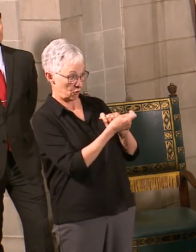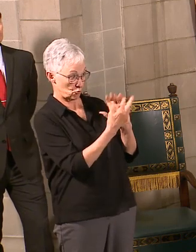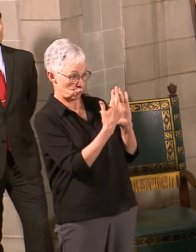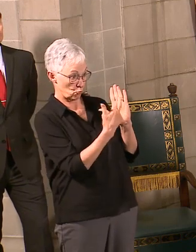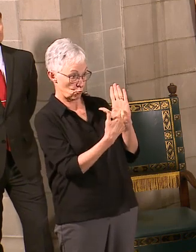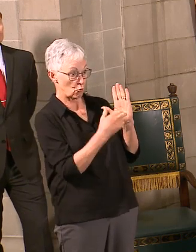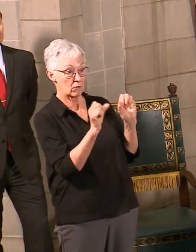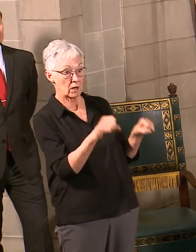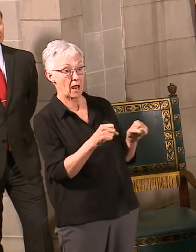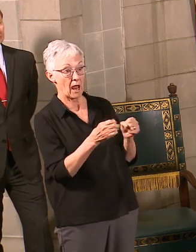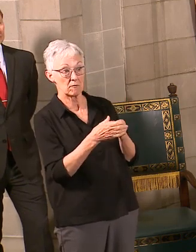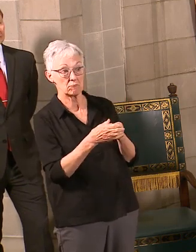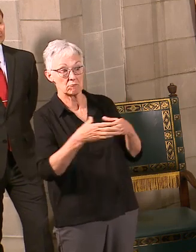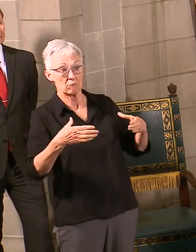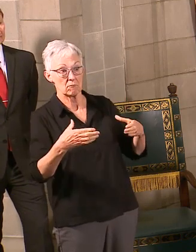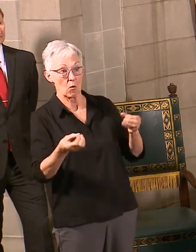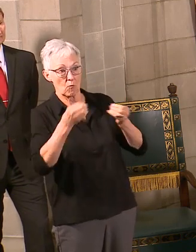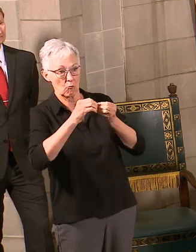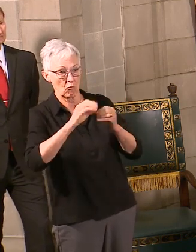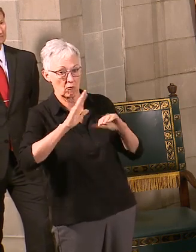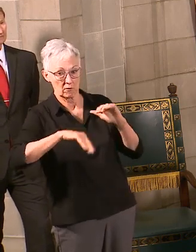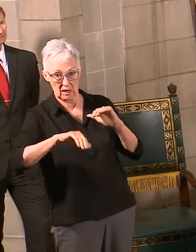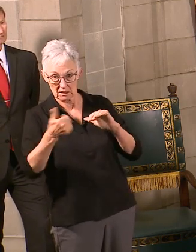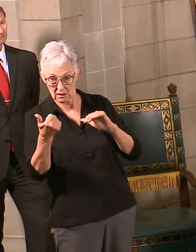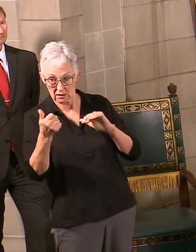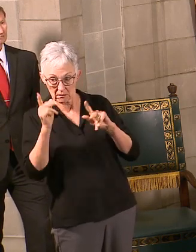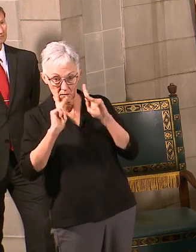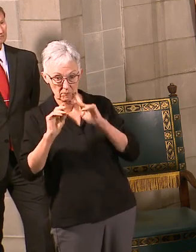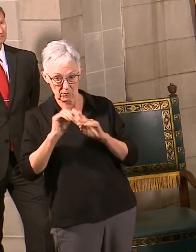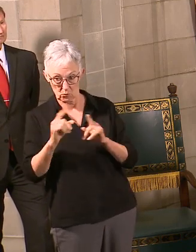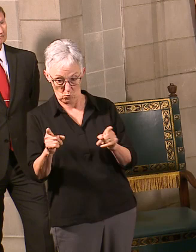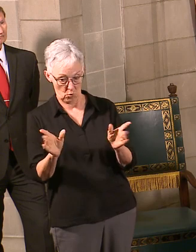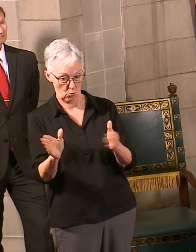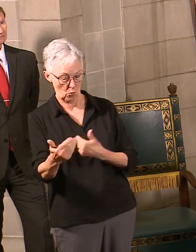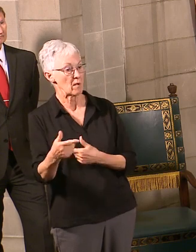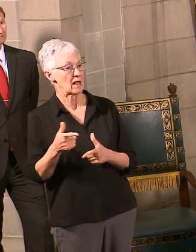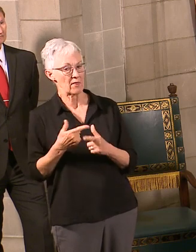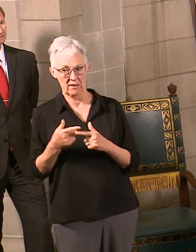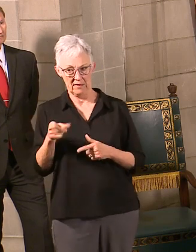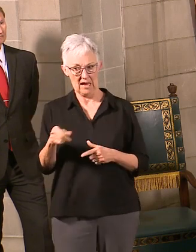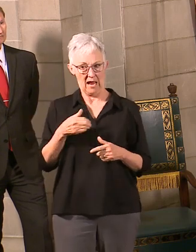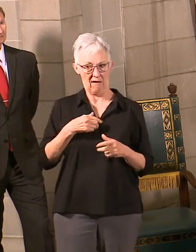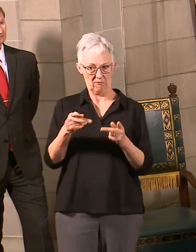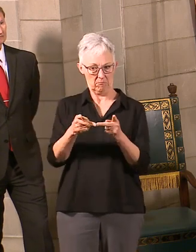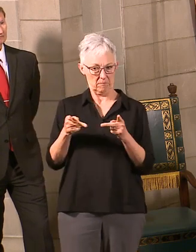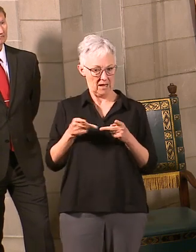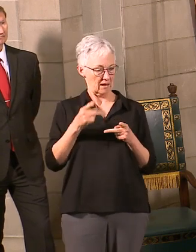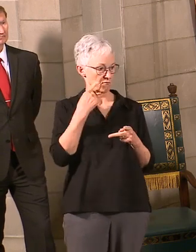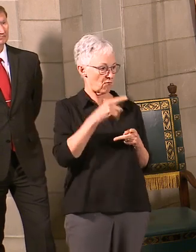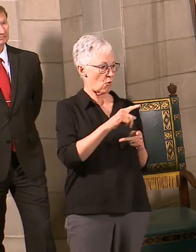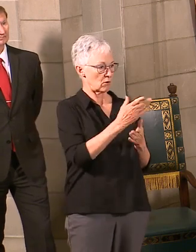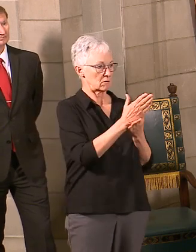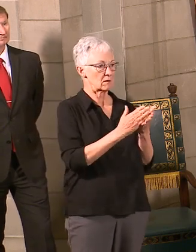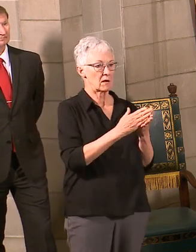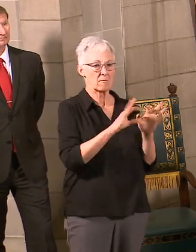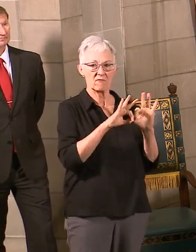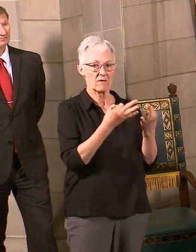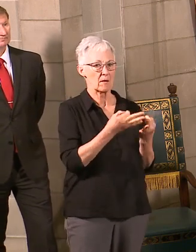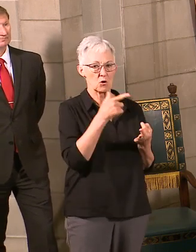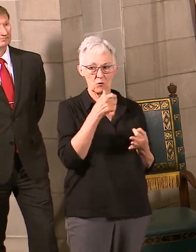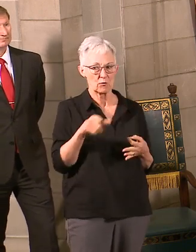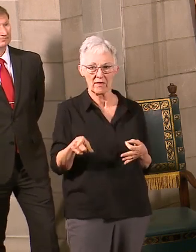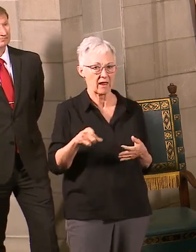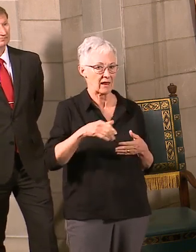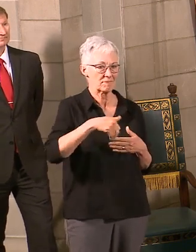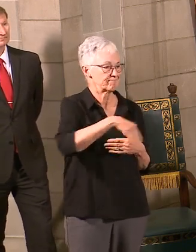daycare. That's going to be an important thing for those families, and I waived another statute that will allow the Department of Health and Human Services to